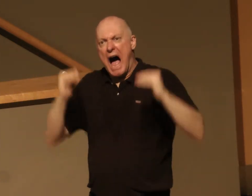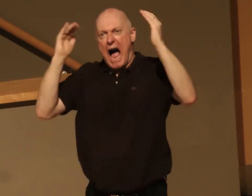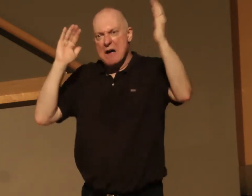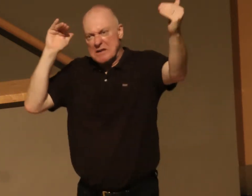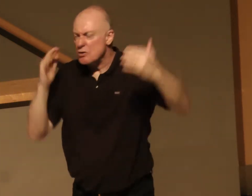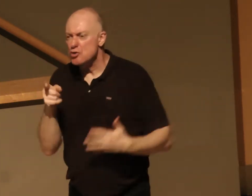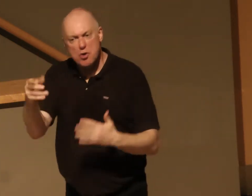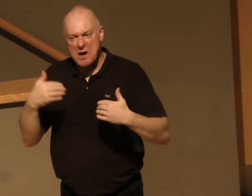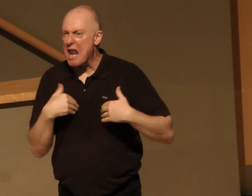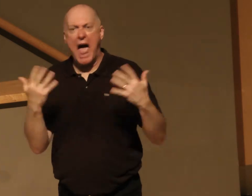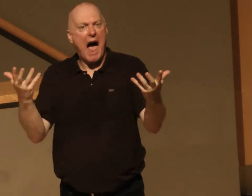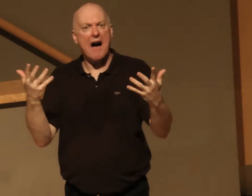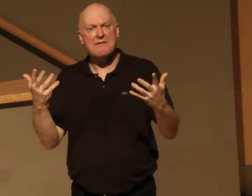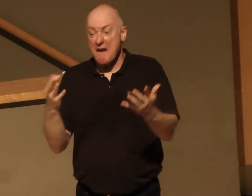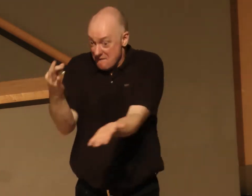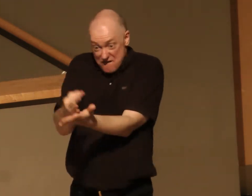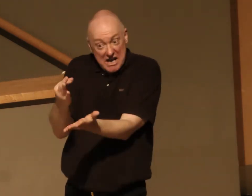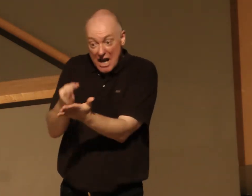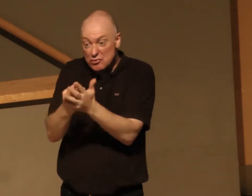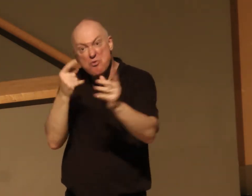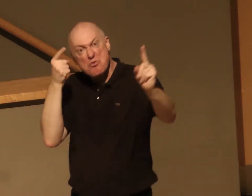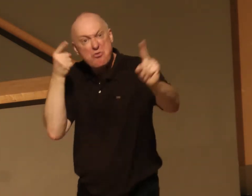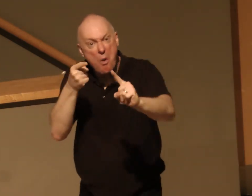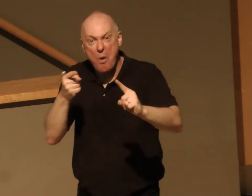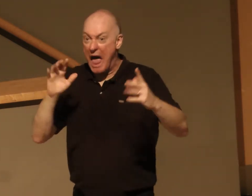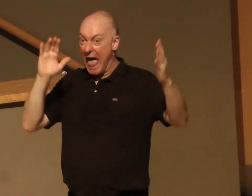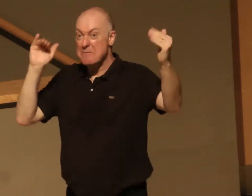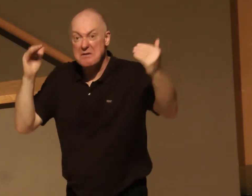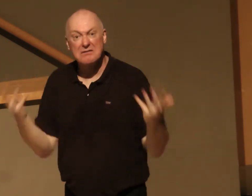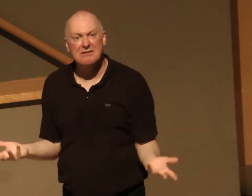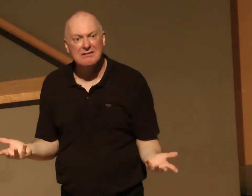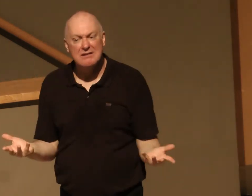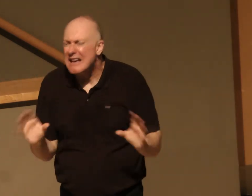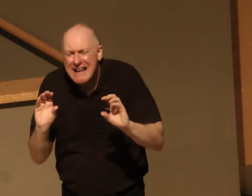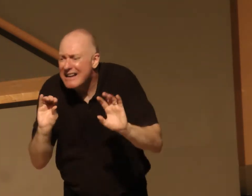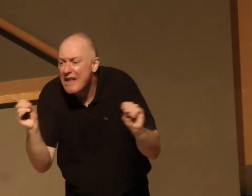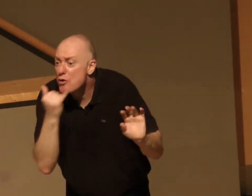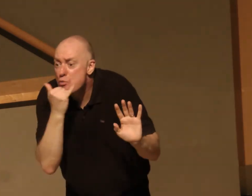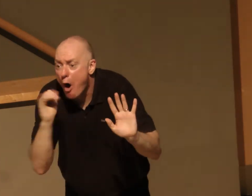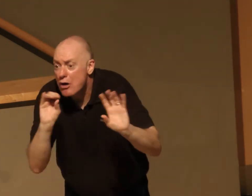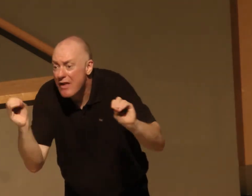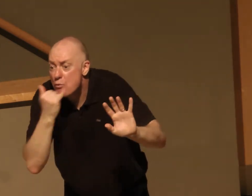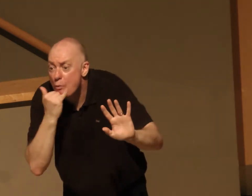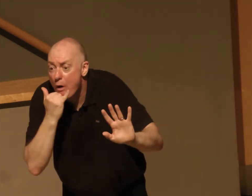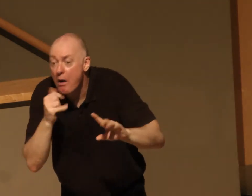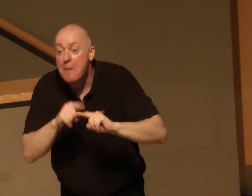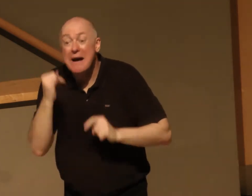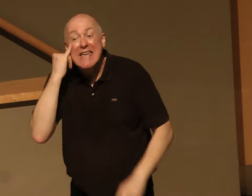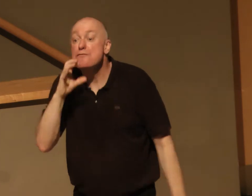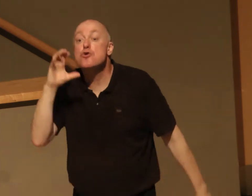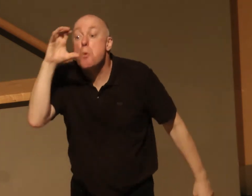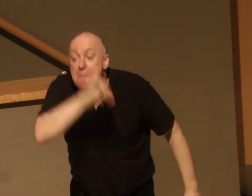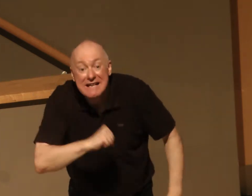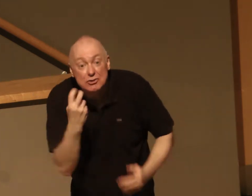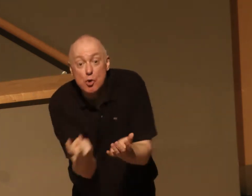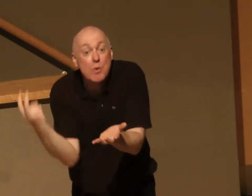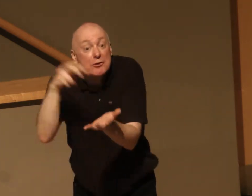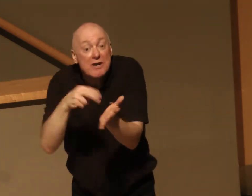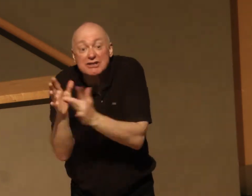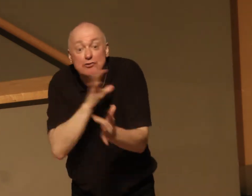ambitious financial goals and expectations. None of these are bad in and of themselves. but if we miss the resurrection of Jesus Christ,